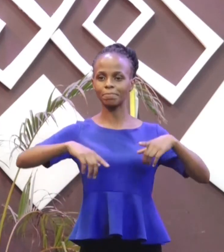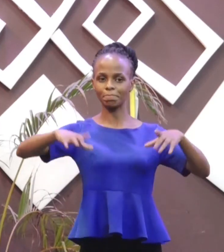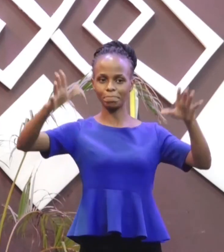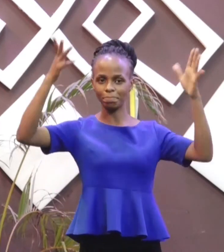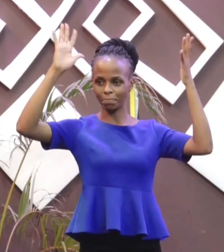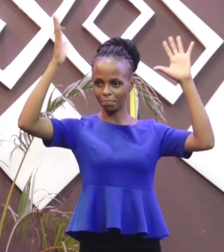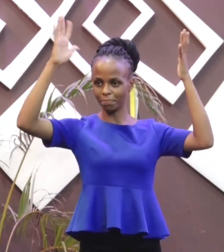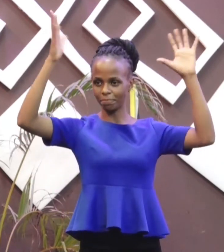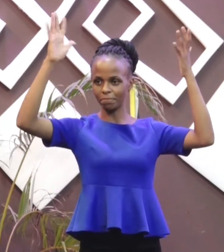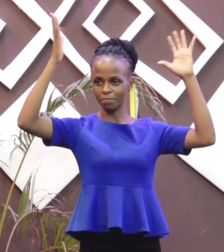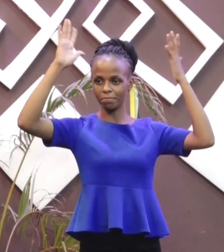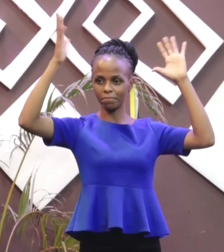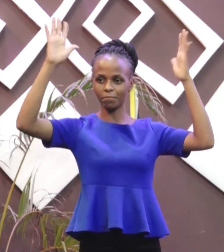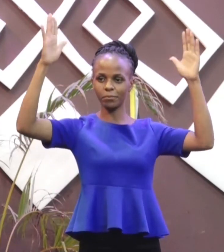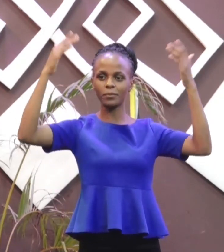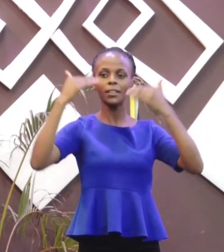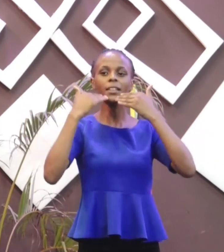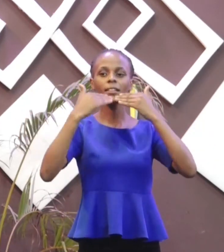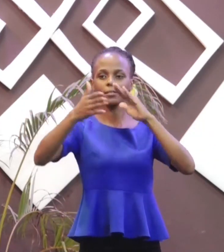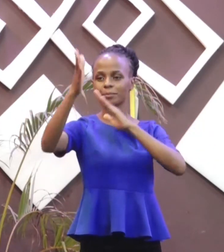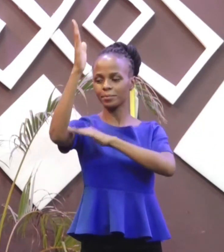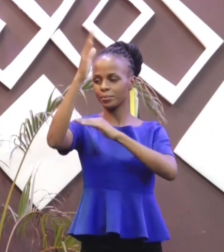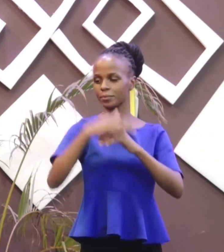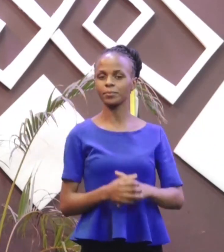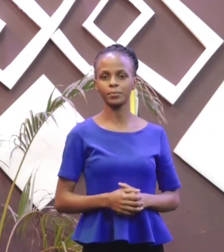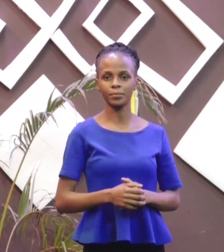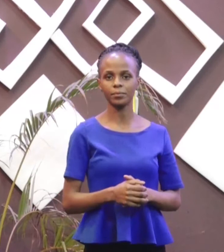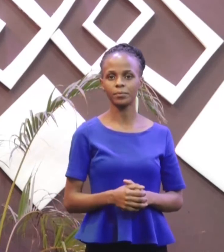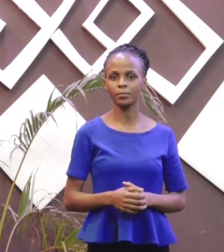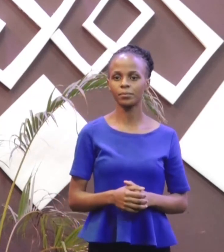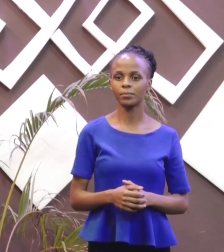nga tumusiima. Let's kill up to the Lord.